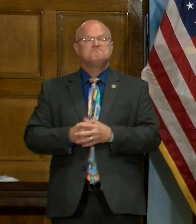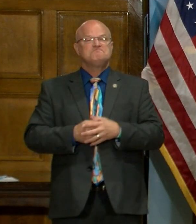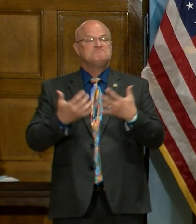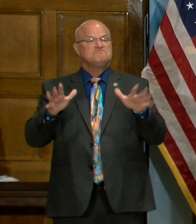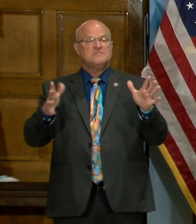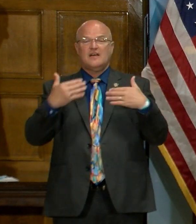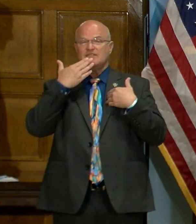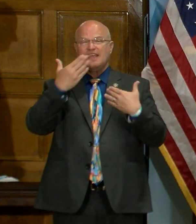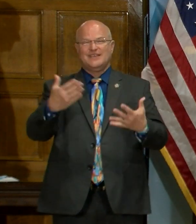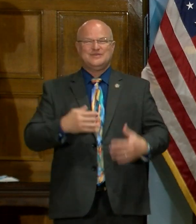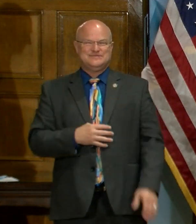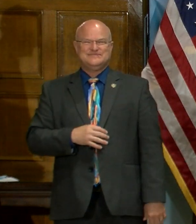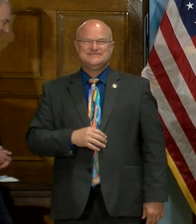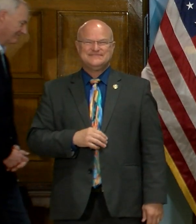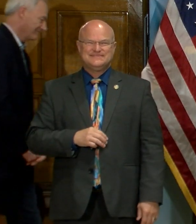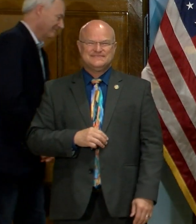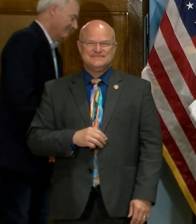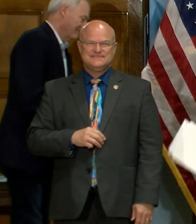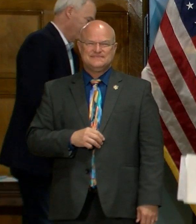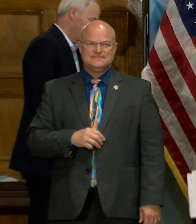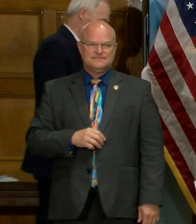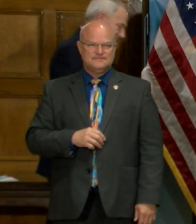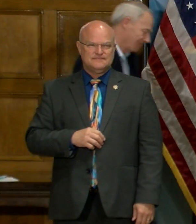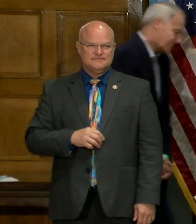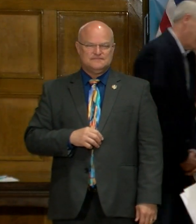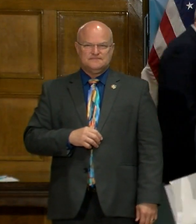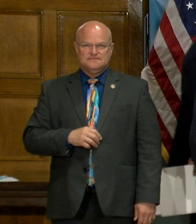That's all I have. Thank you.